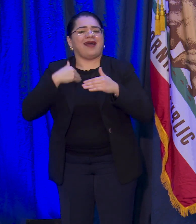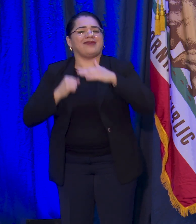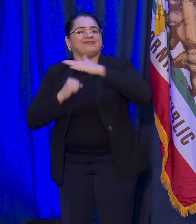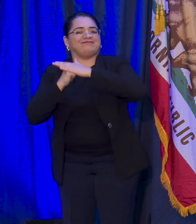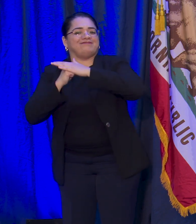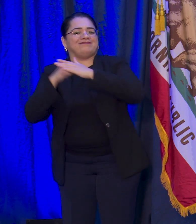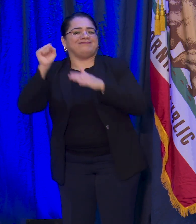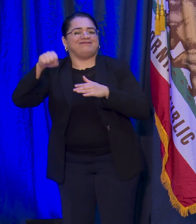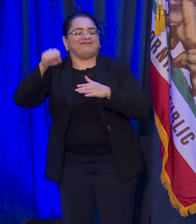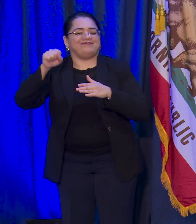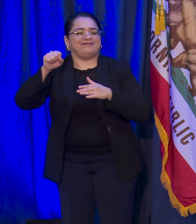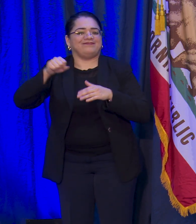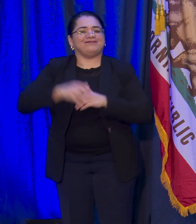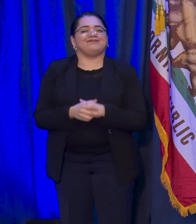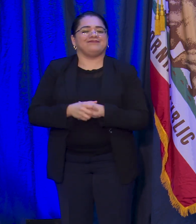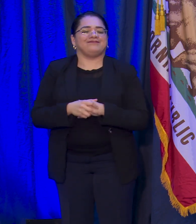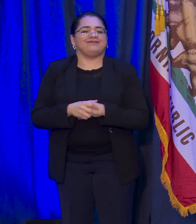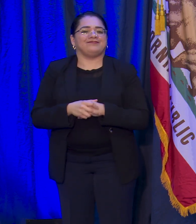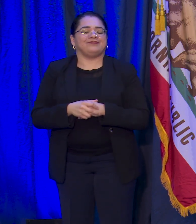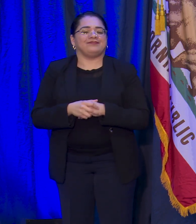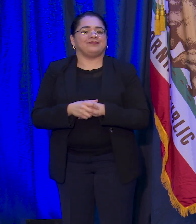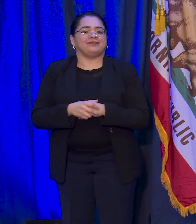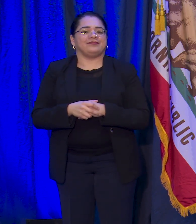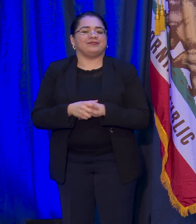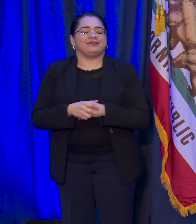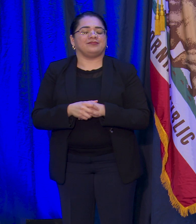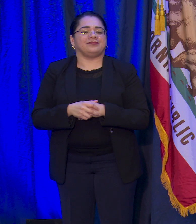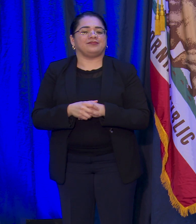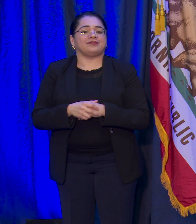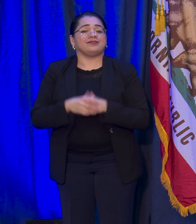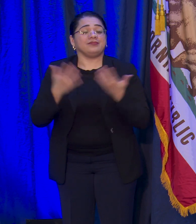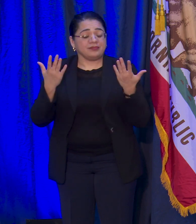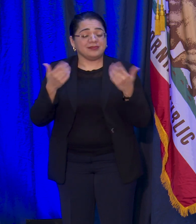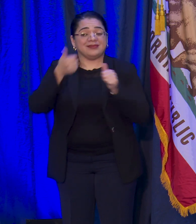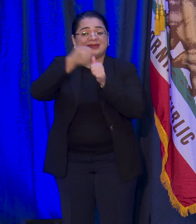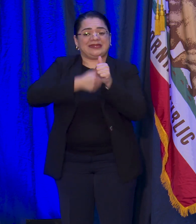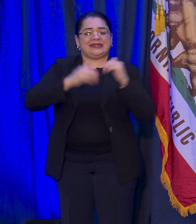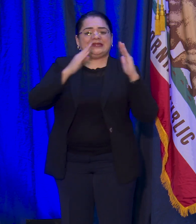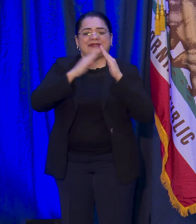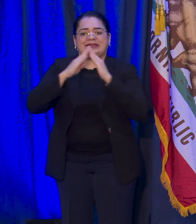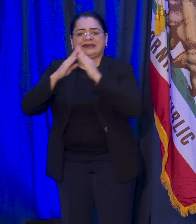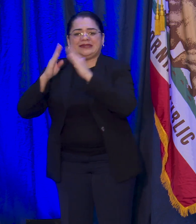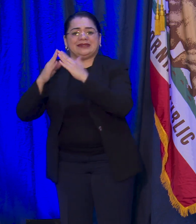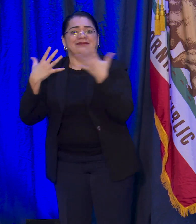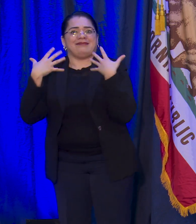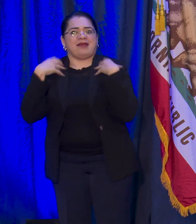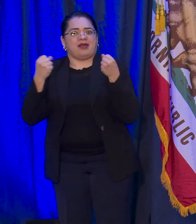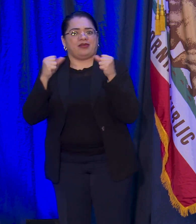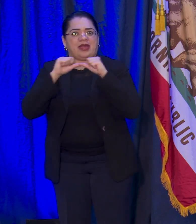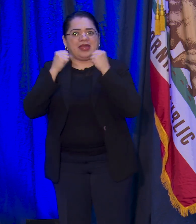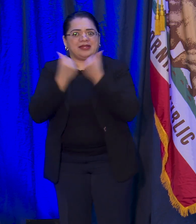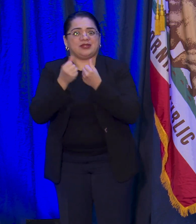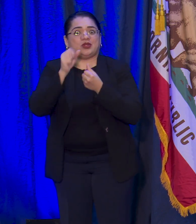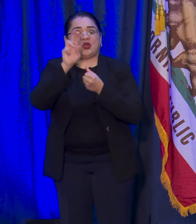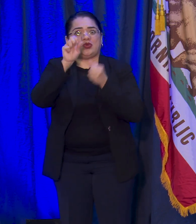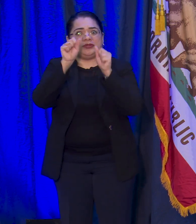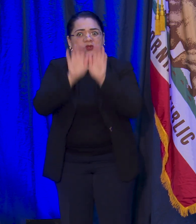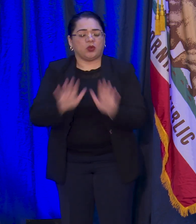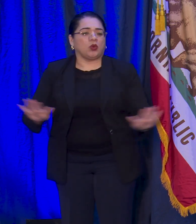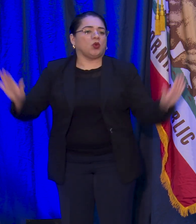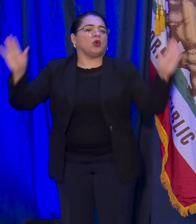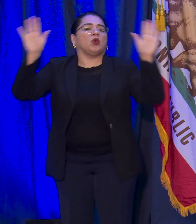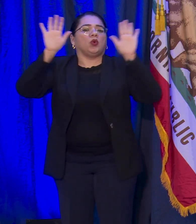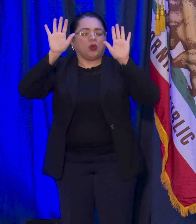is there is, as you know, every city health agency in the country